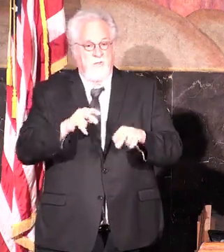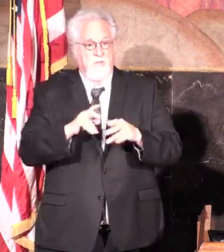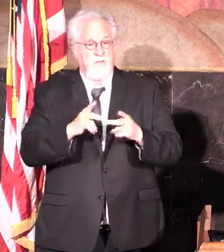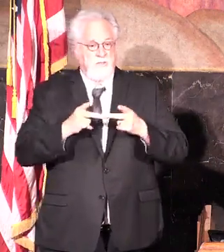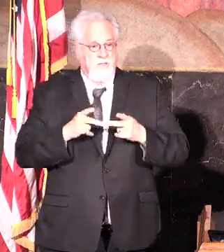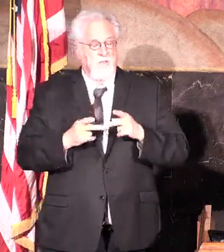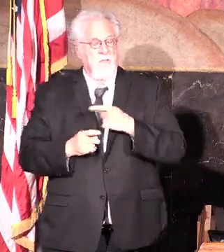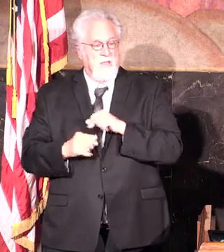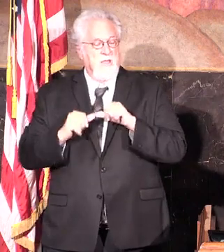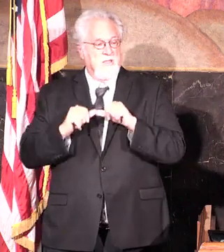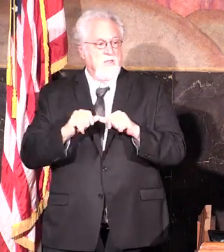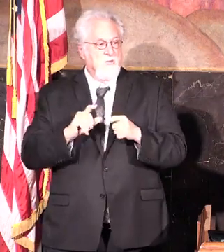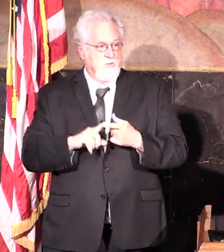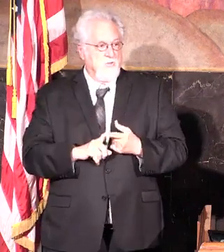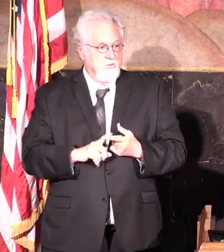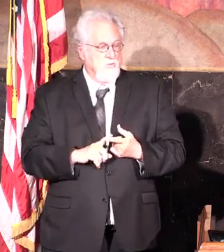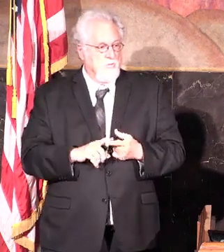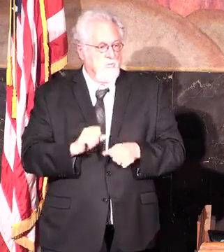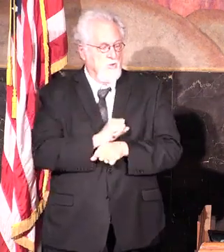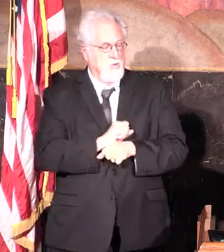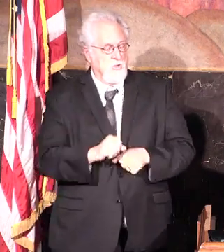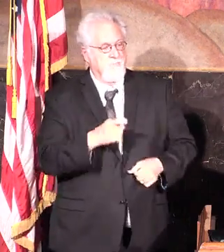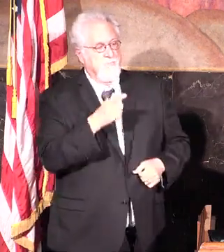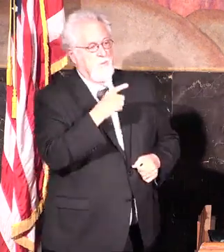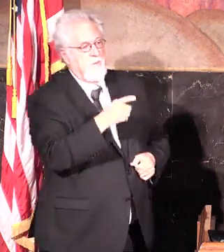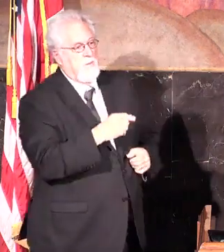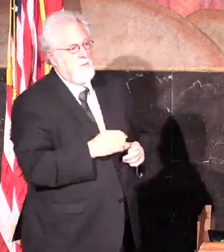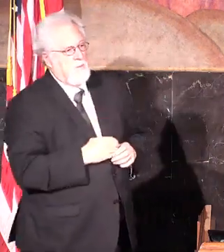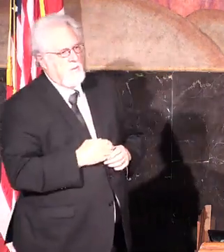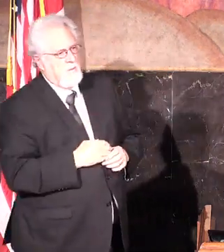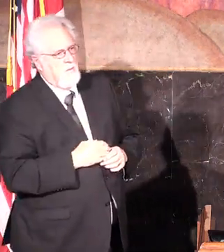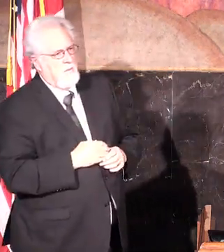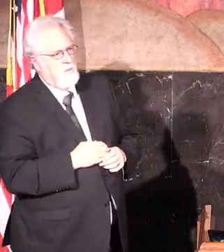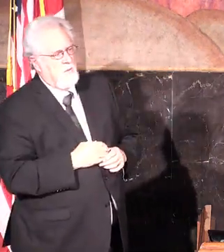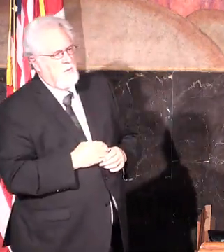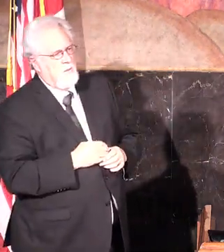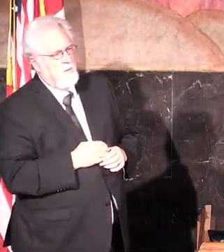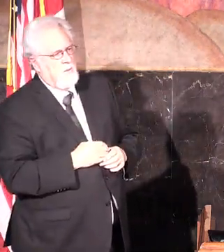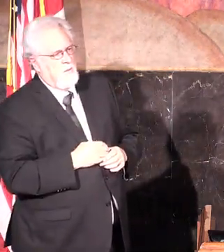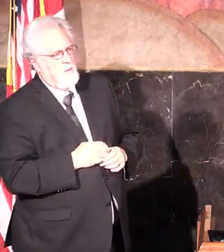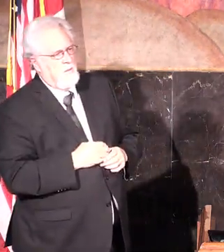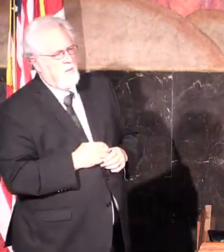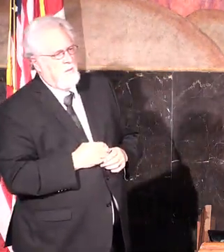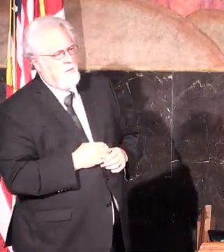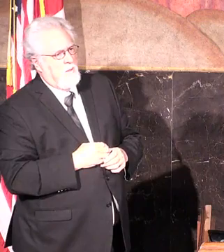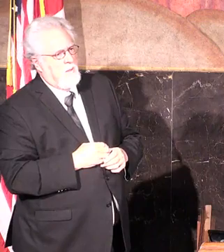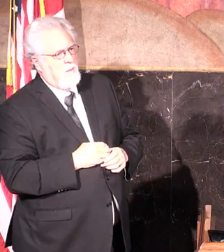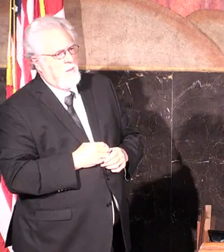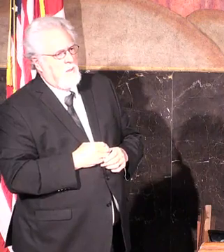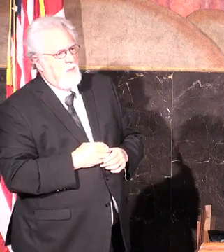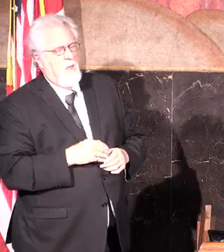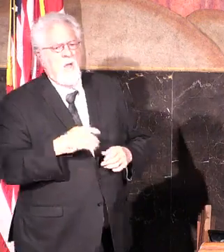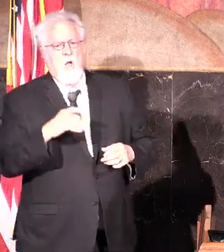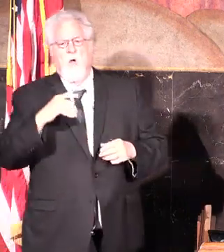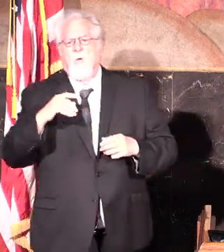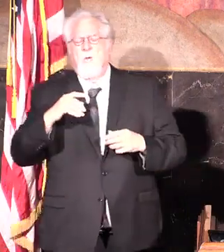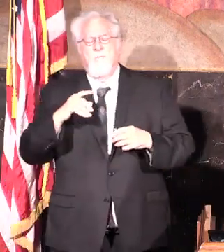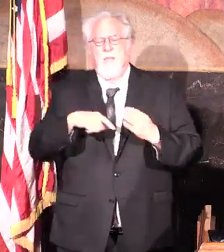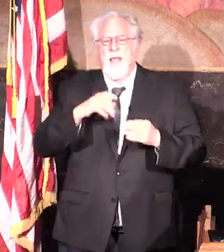one that continues to pay dividends. Yes, sir. Ross Dellinger is reporting that the SEC has just agreed to move to a